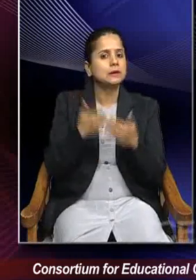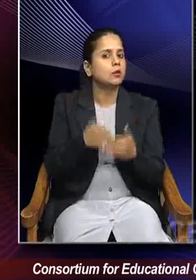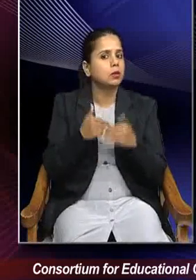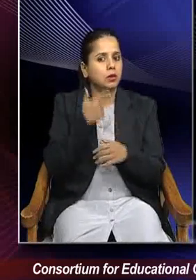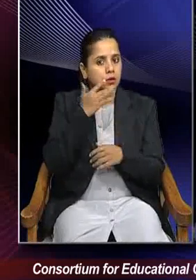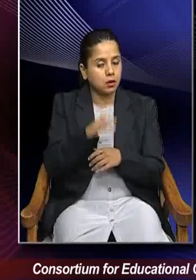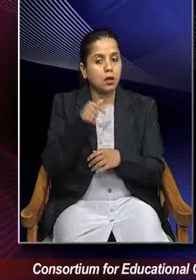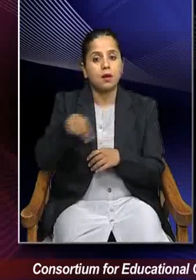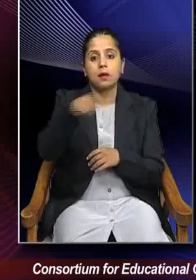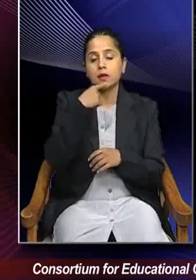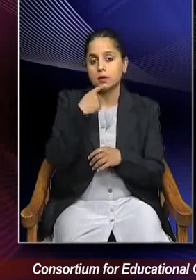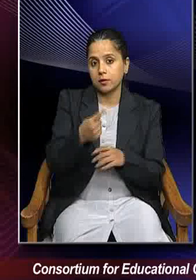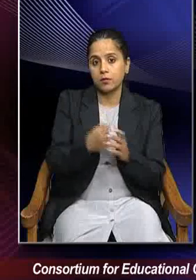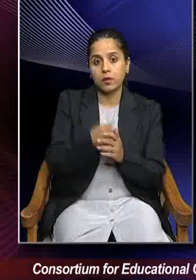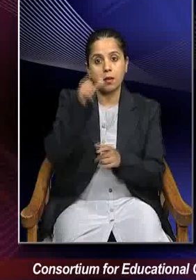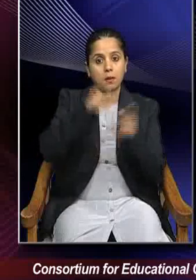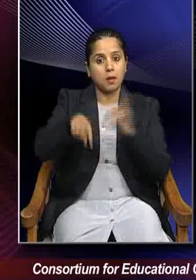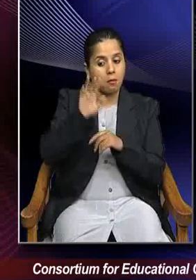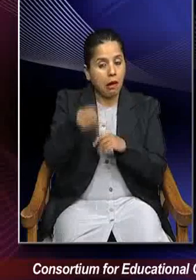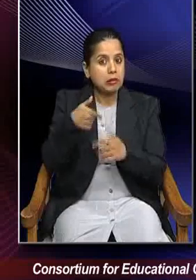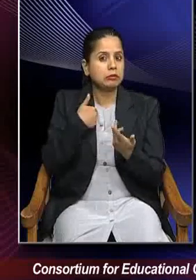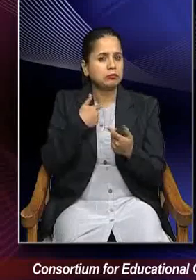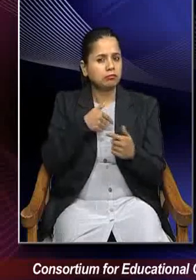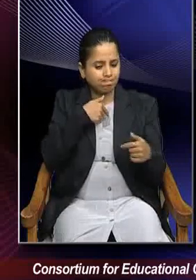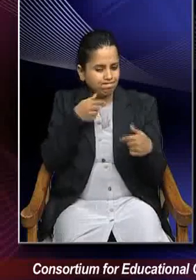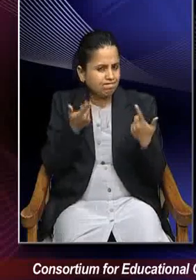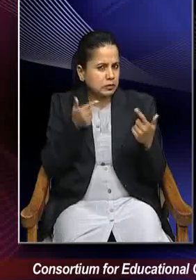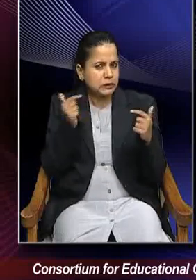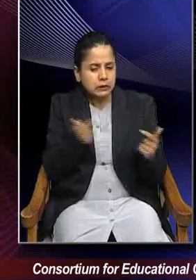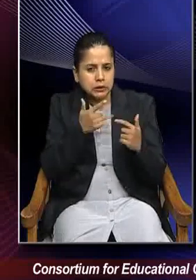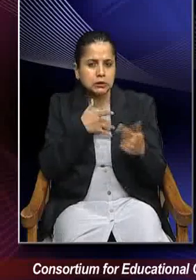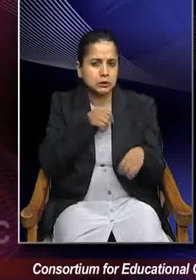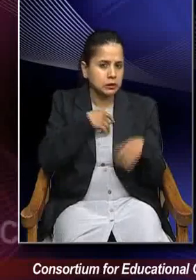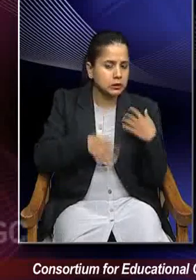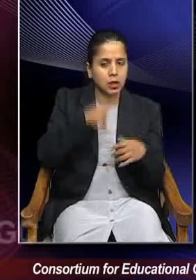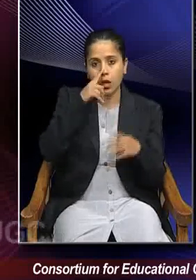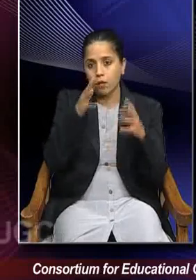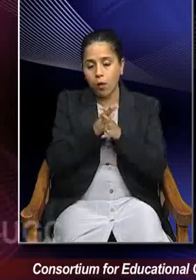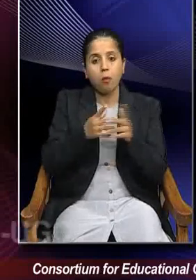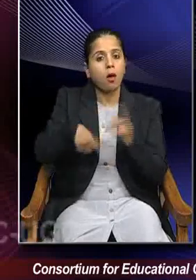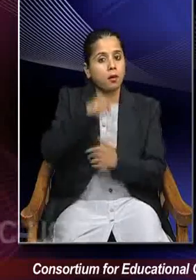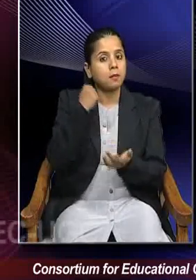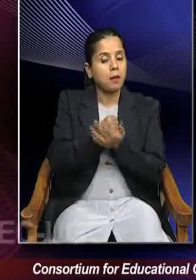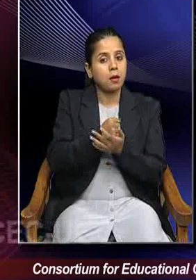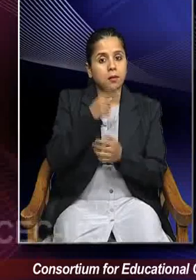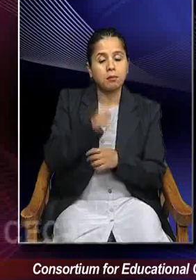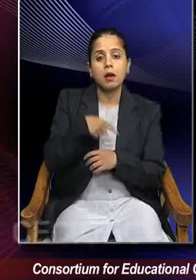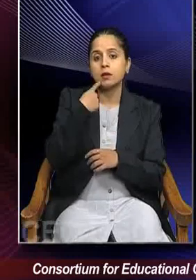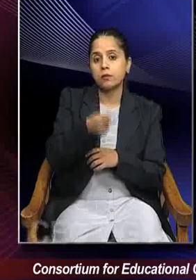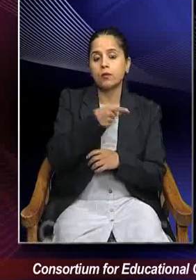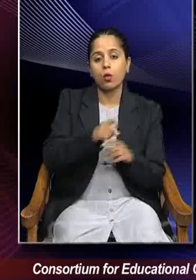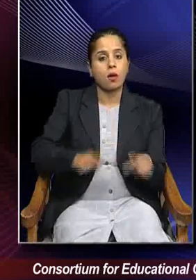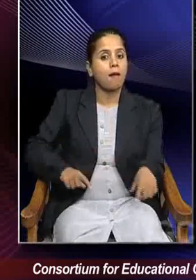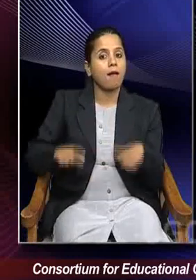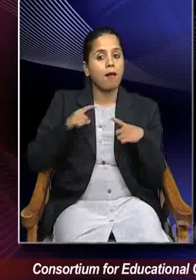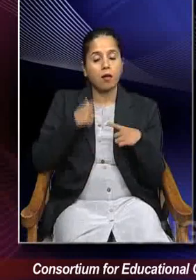and because people have to struggle to make their daily living, women have to make their life